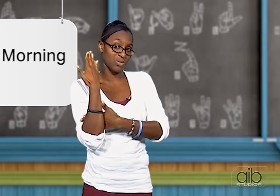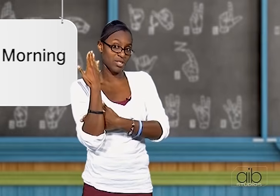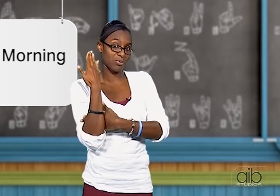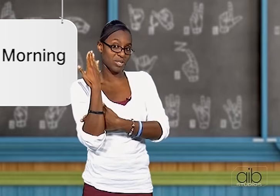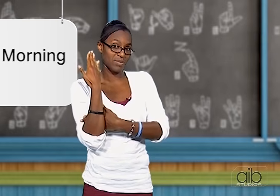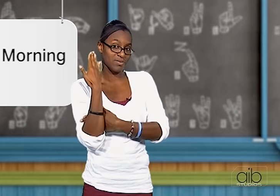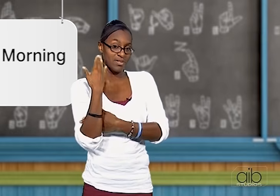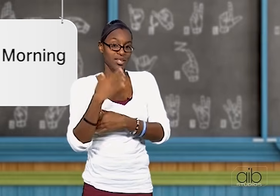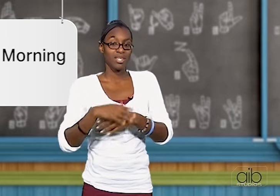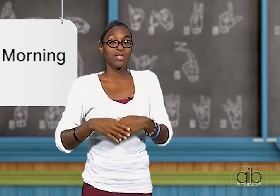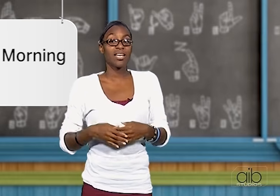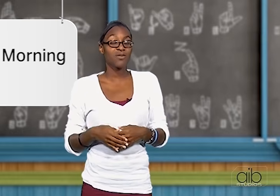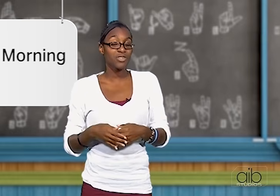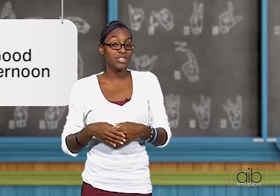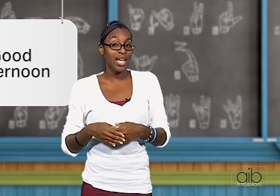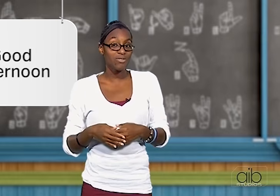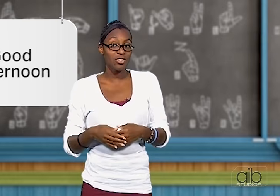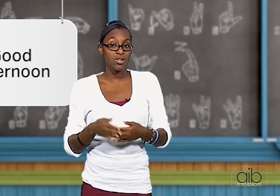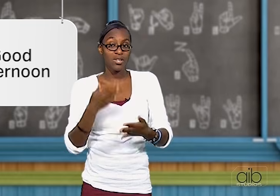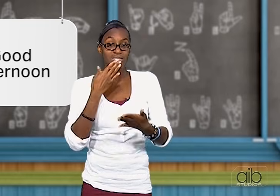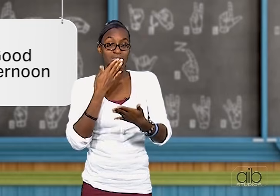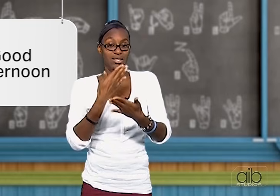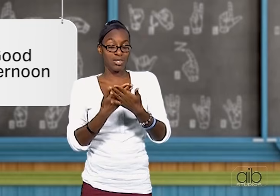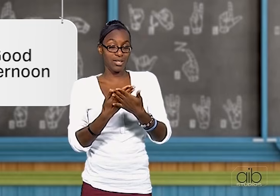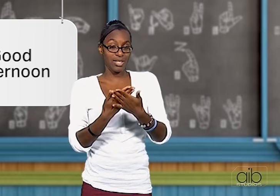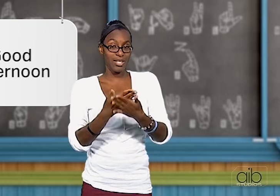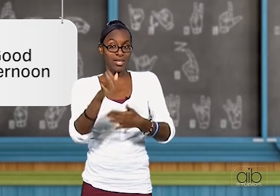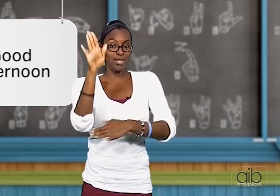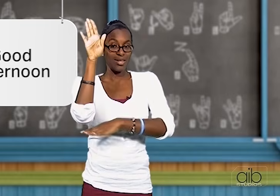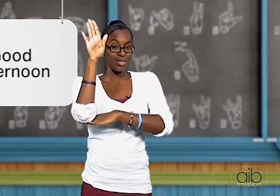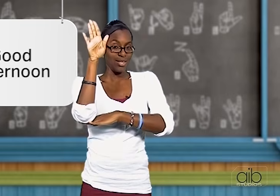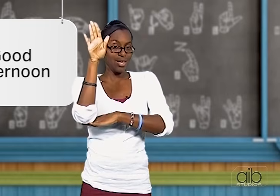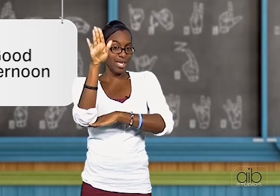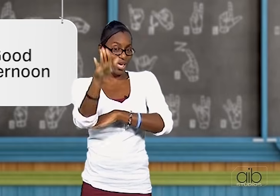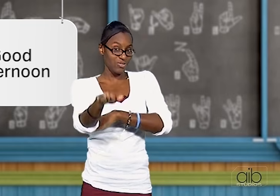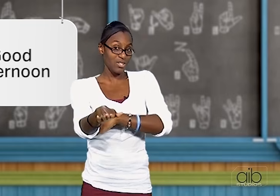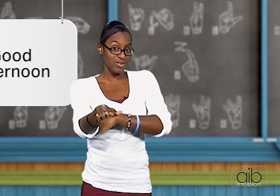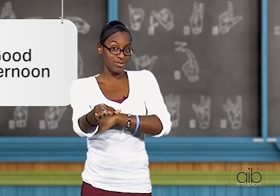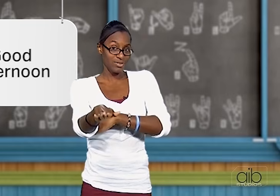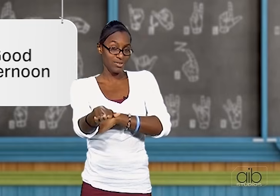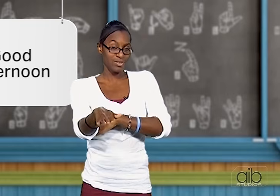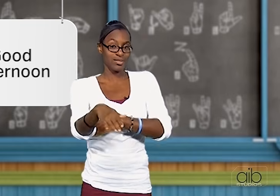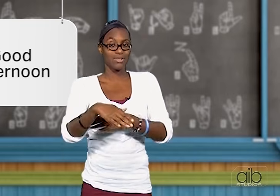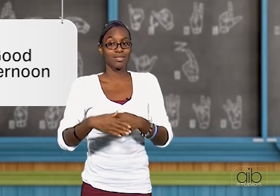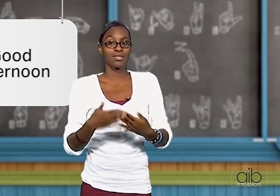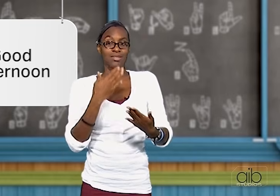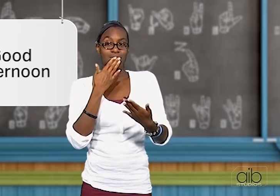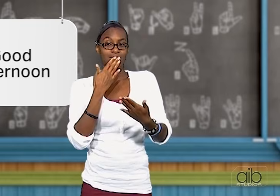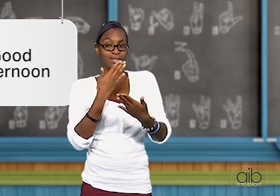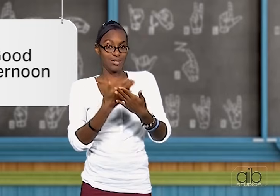good morning. Then for good afternoon, it's good afternoon.